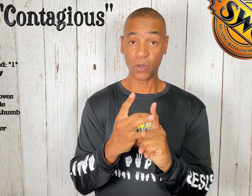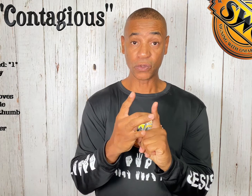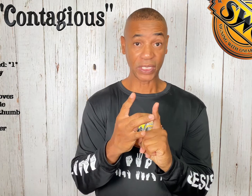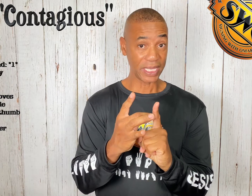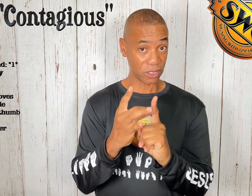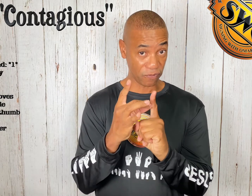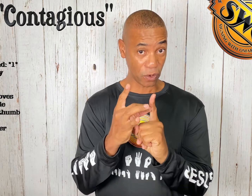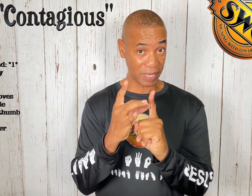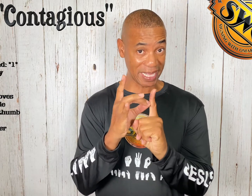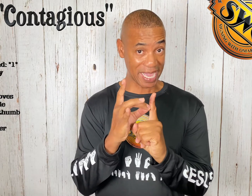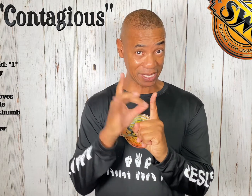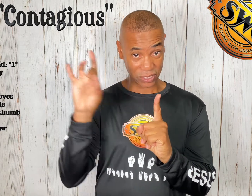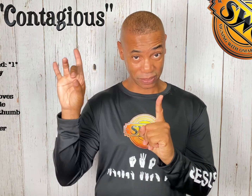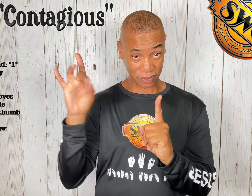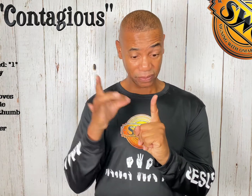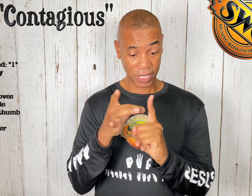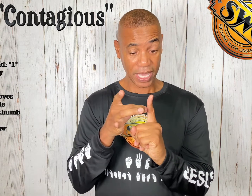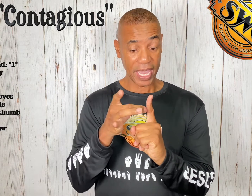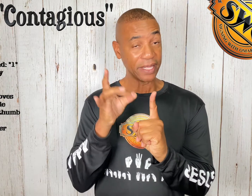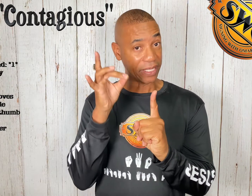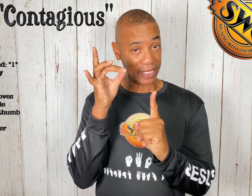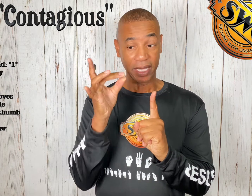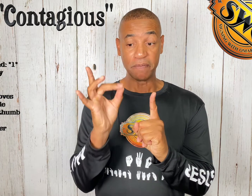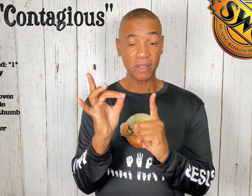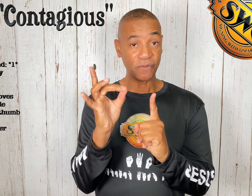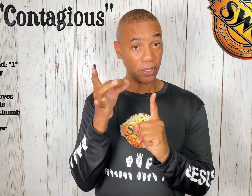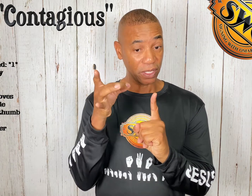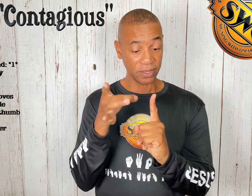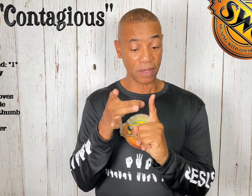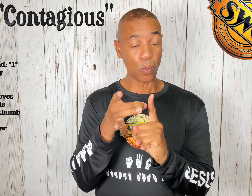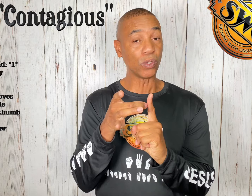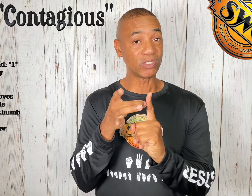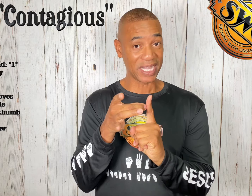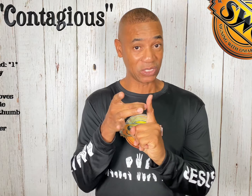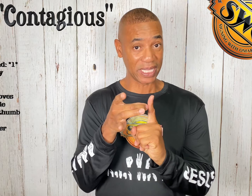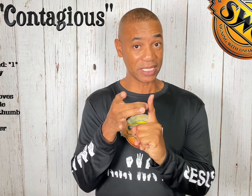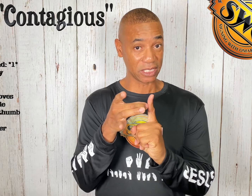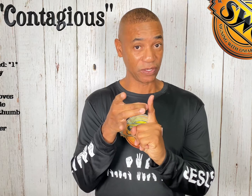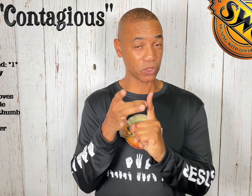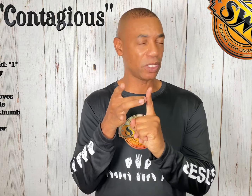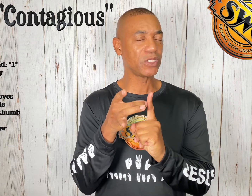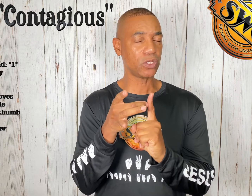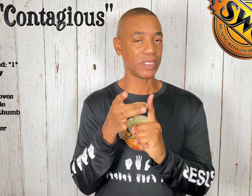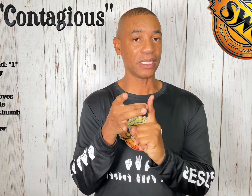close into form an 8. And the middle finger and the thumb will touch that index finger. So let me show you what that looks